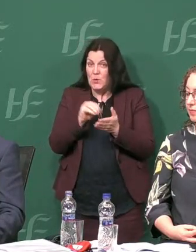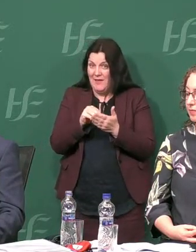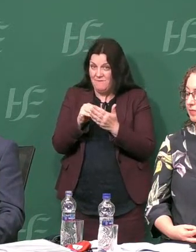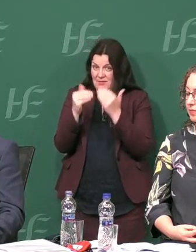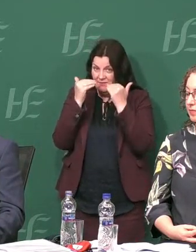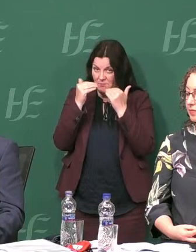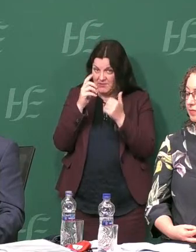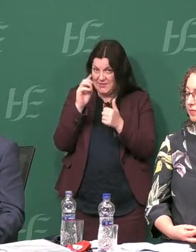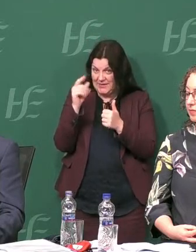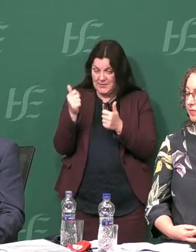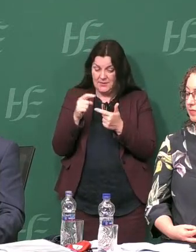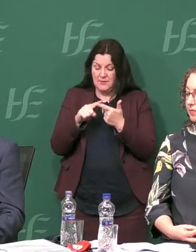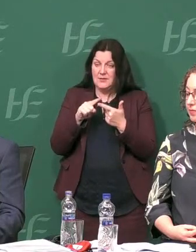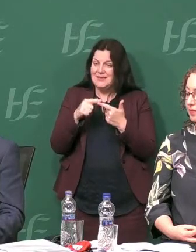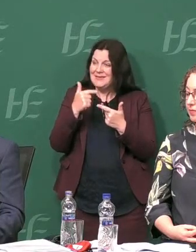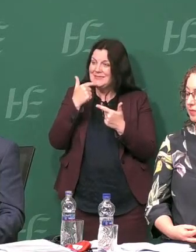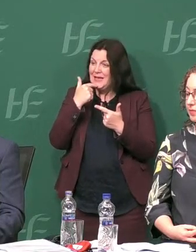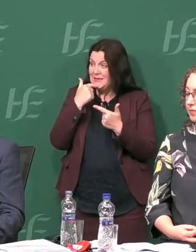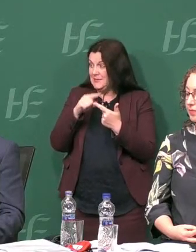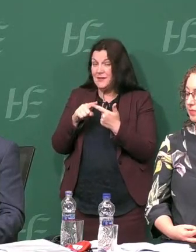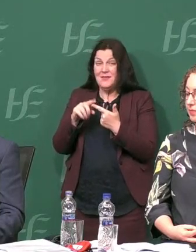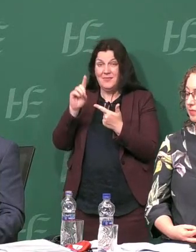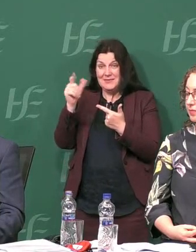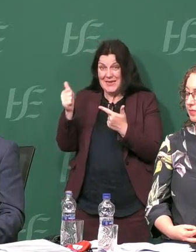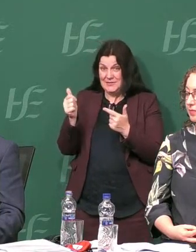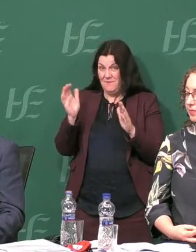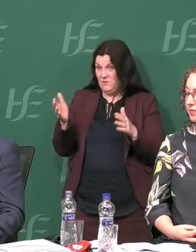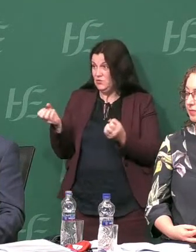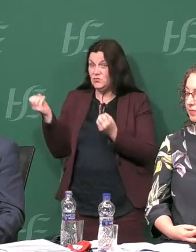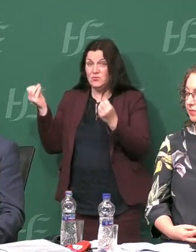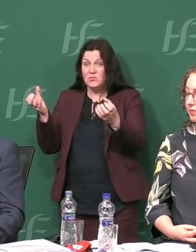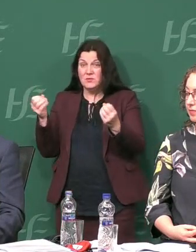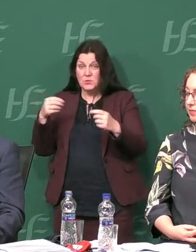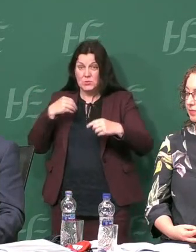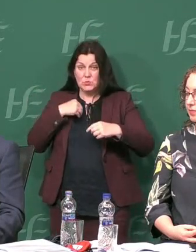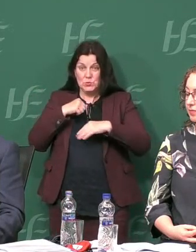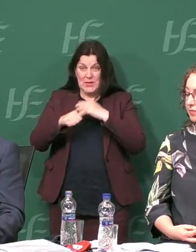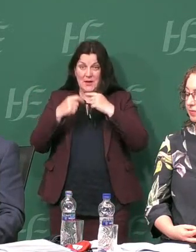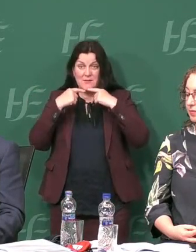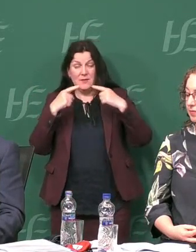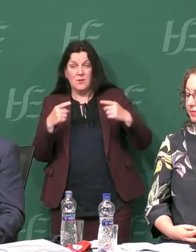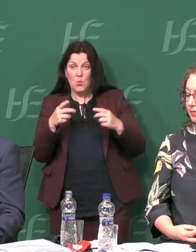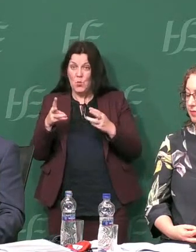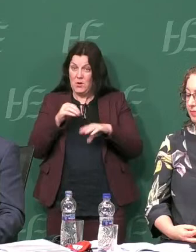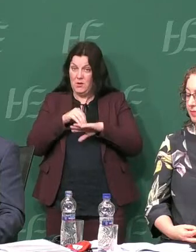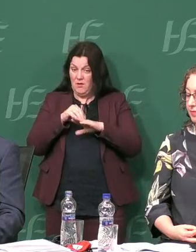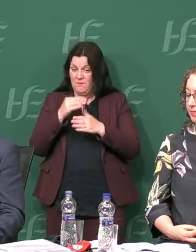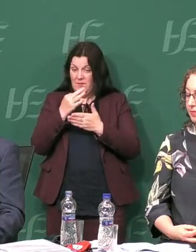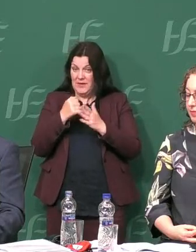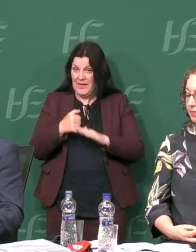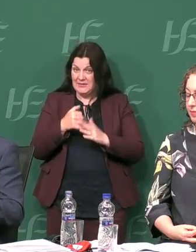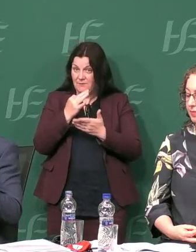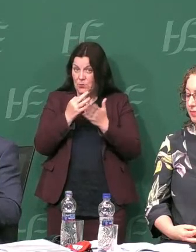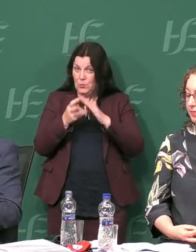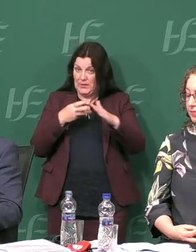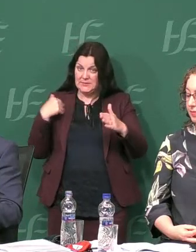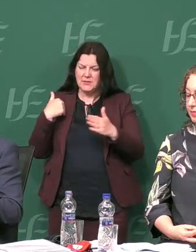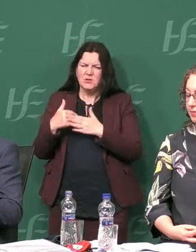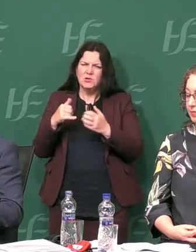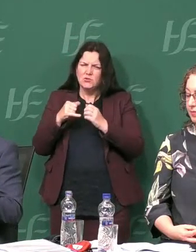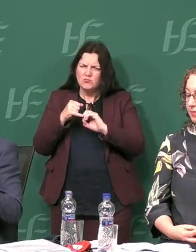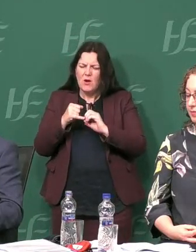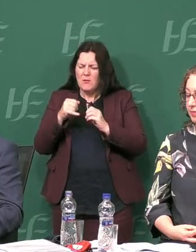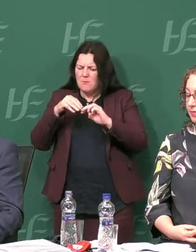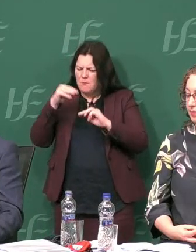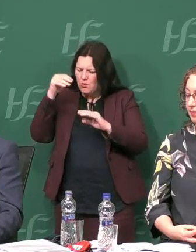for. Second, the piece of data which I produced today, we've been working on for the past couple of weeks, which is to try to get further